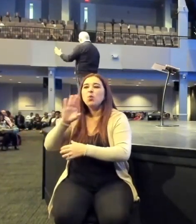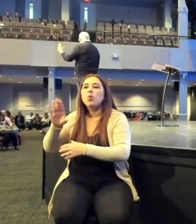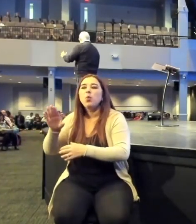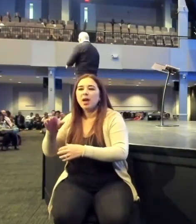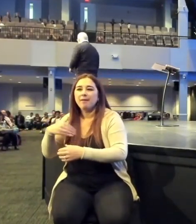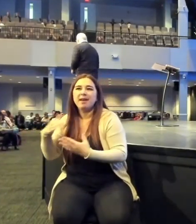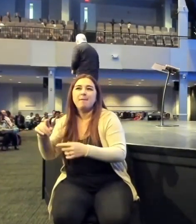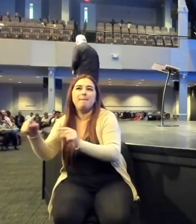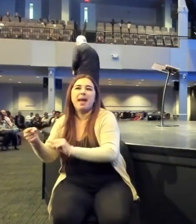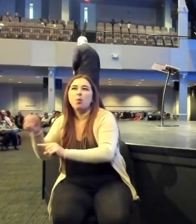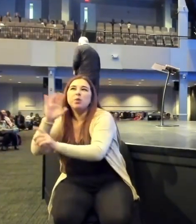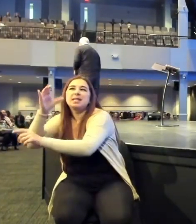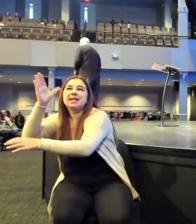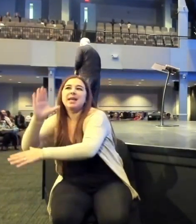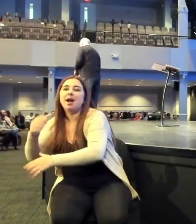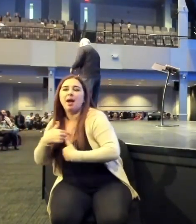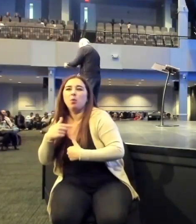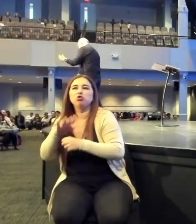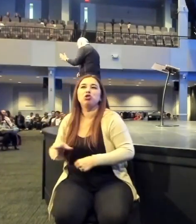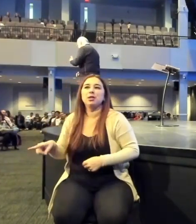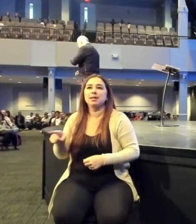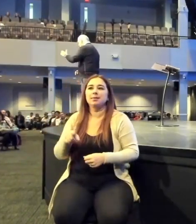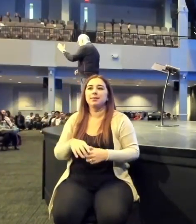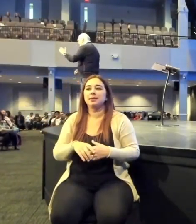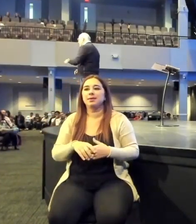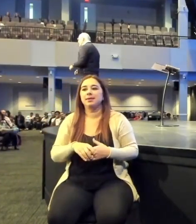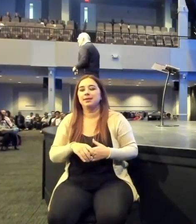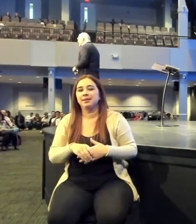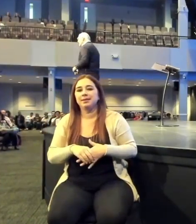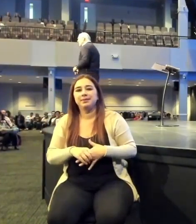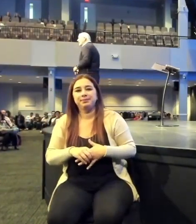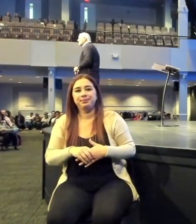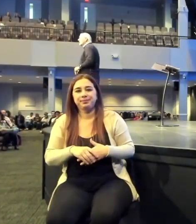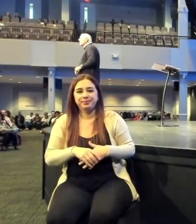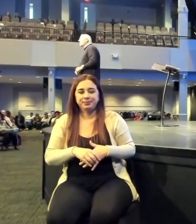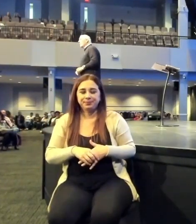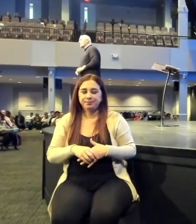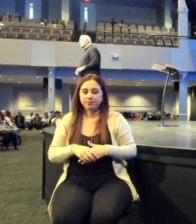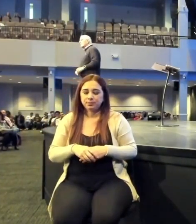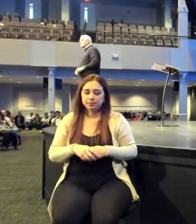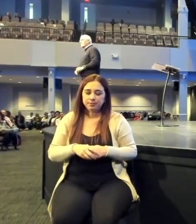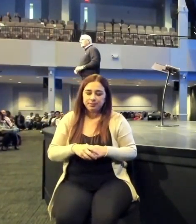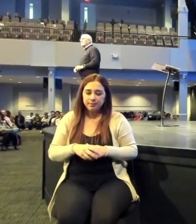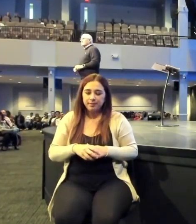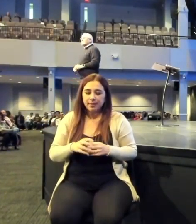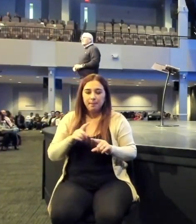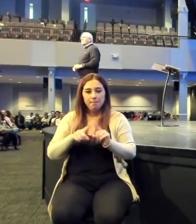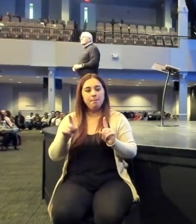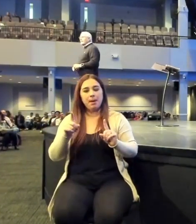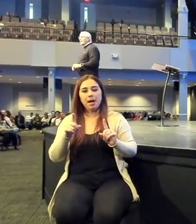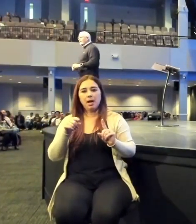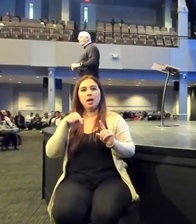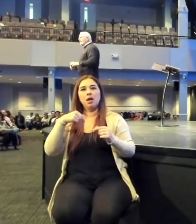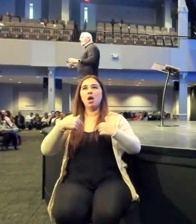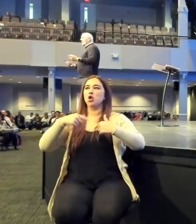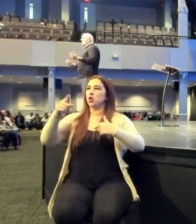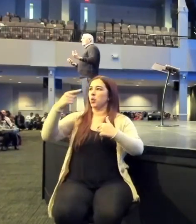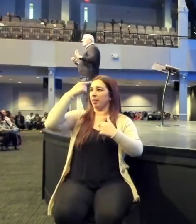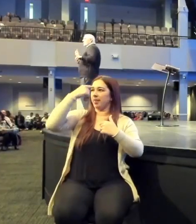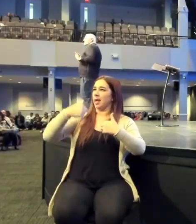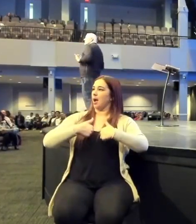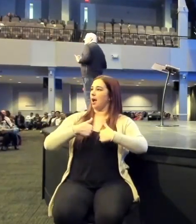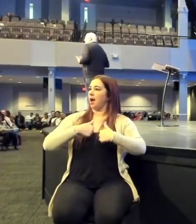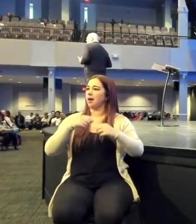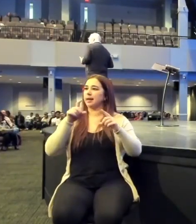enough pain that he'll seek God, okay? Or vice versa. You can just fill out the blanks any way you want to, that you view yourself as being